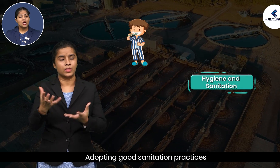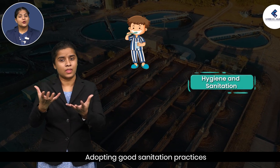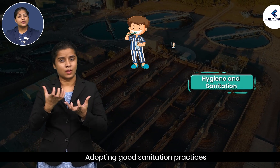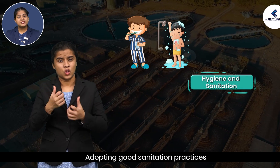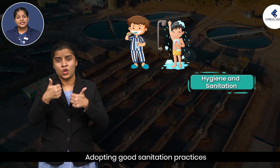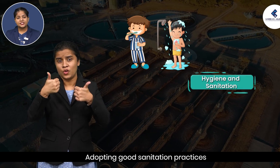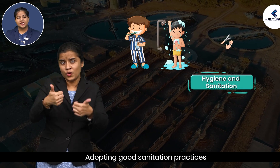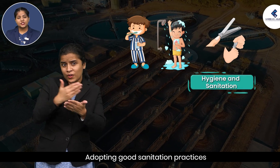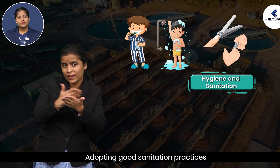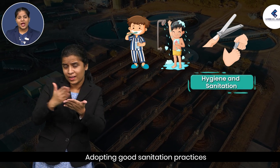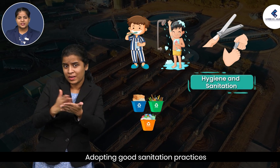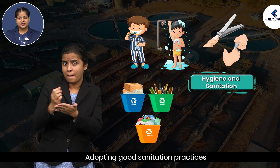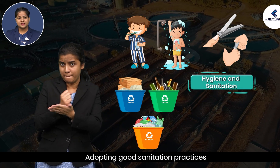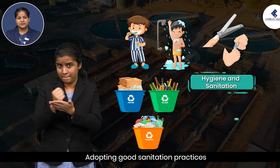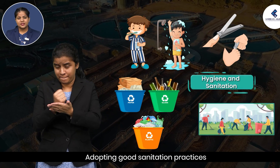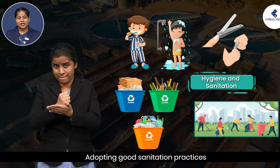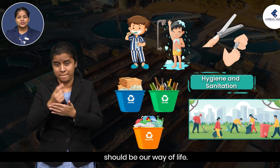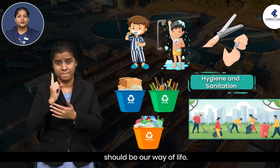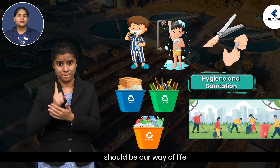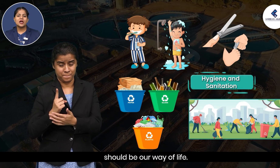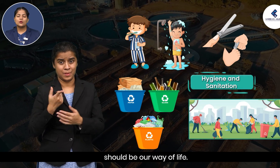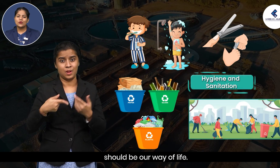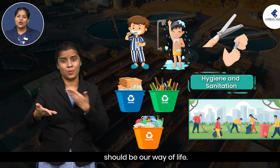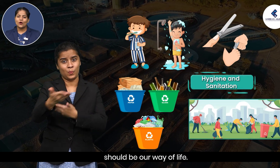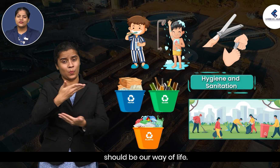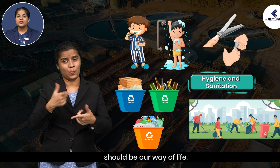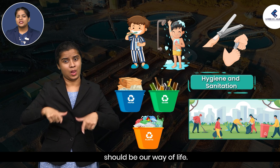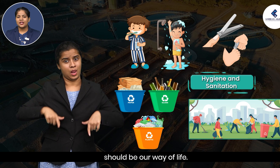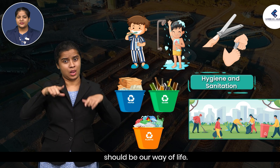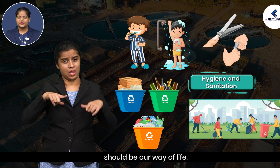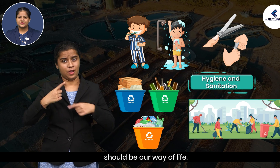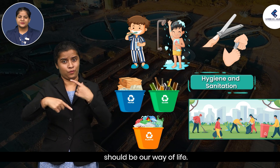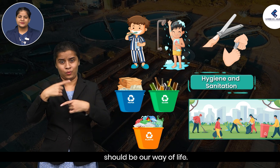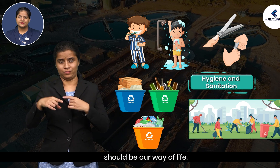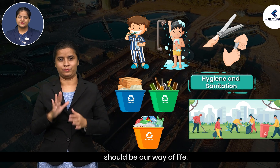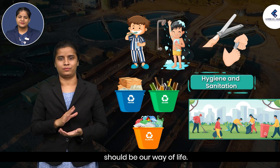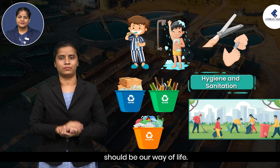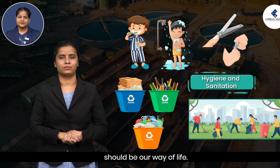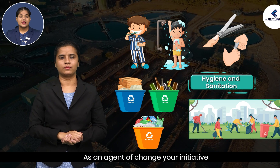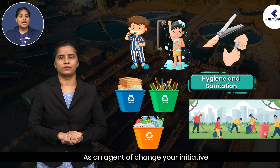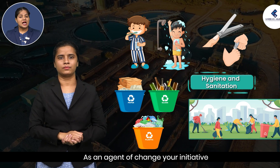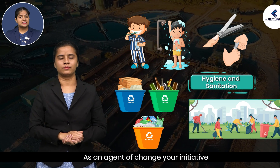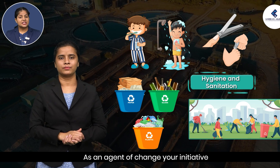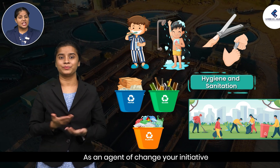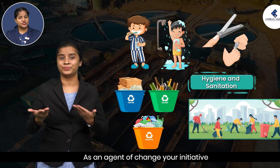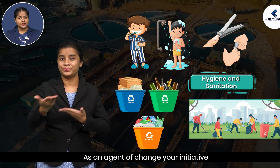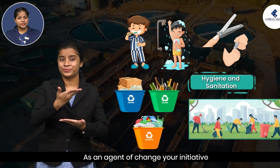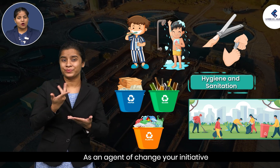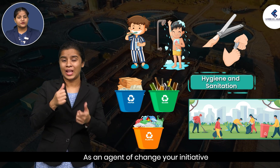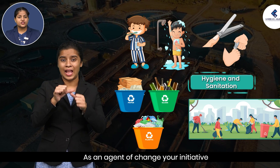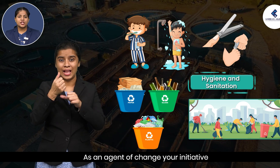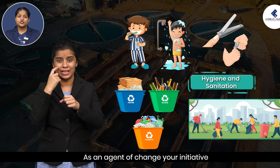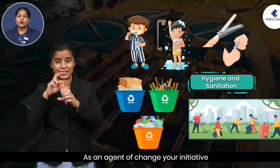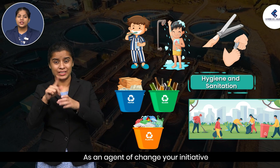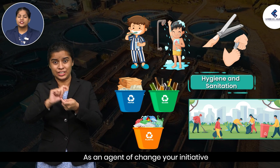Adopting good sanitation practices should be our way of life. As an agent